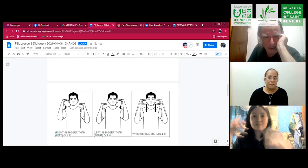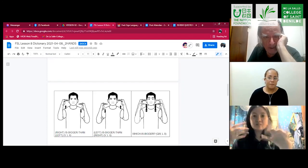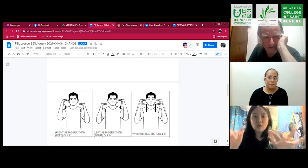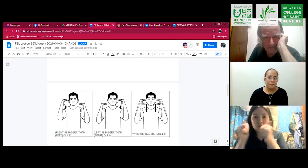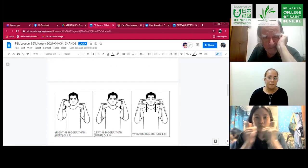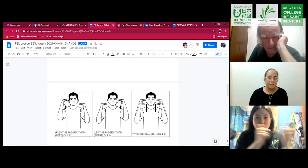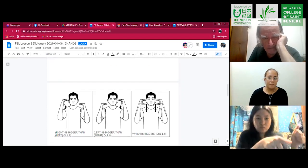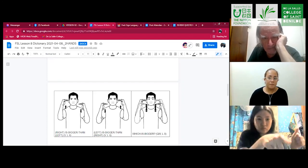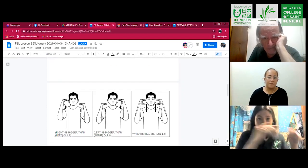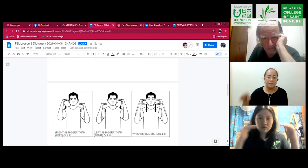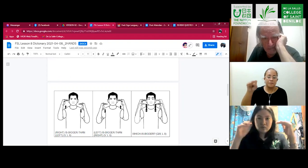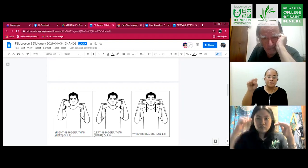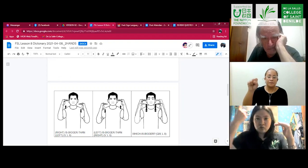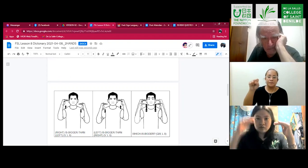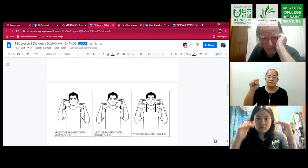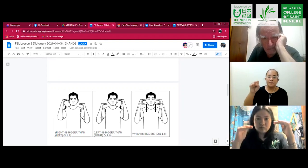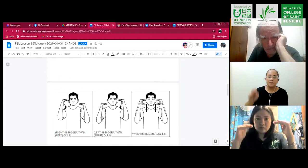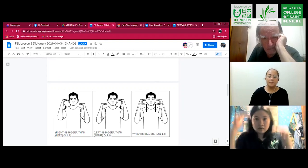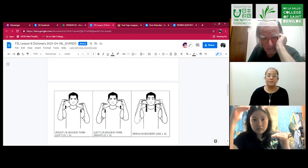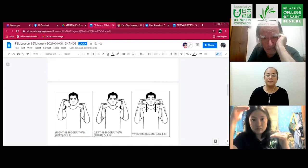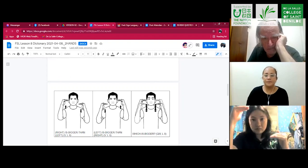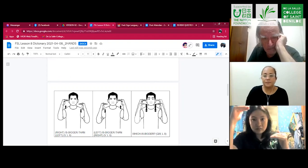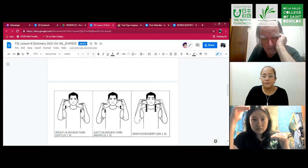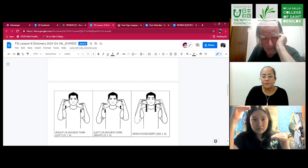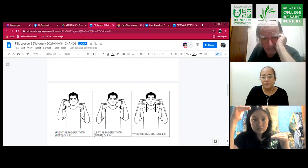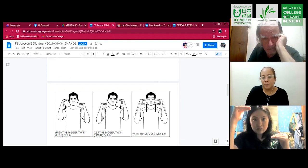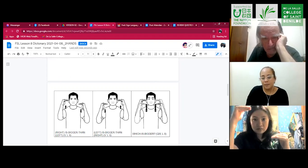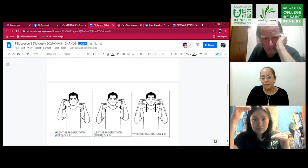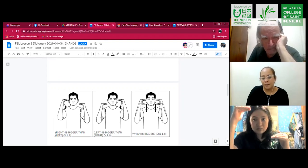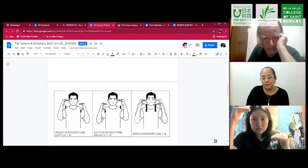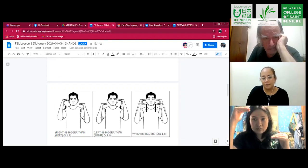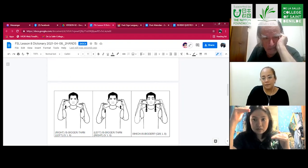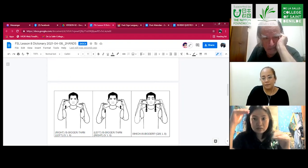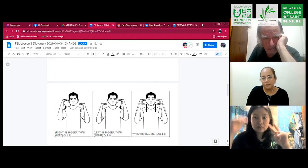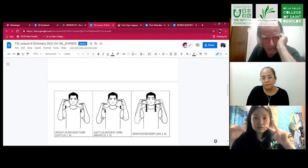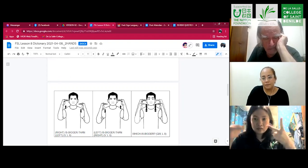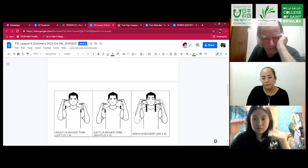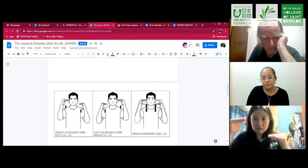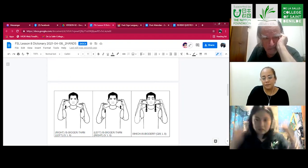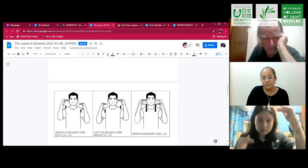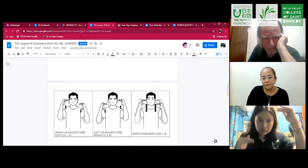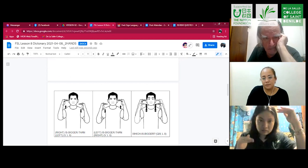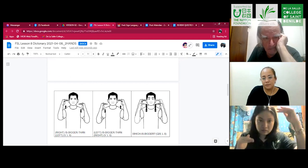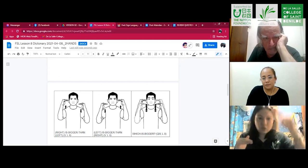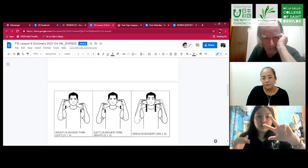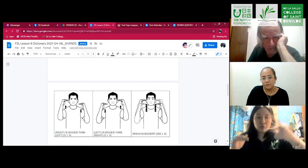Yeah. And then this is how we ordered right bigger than left, which is